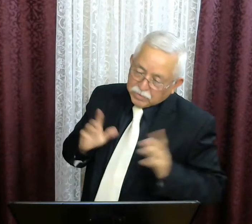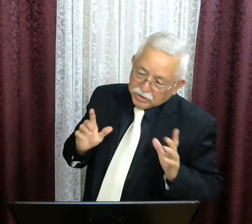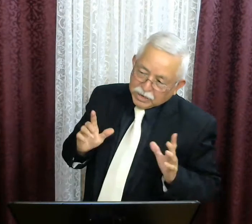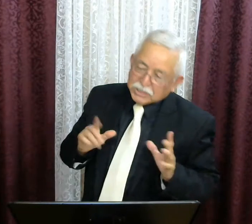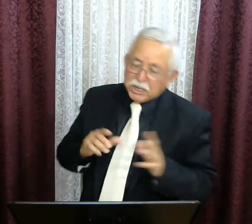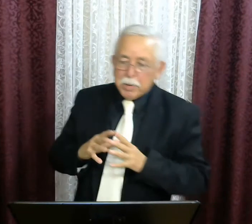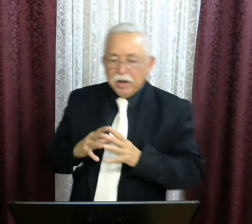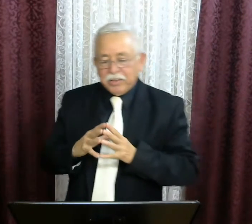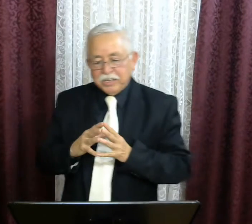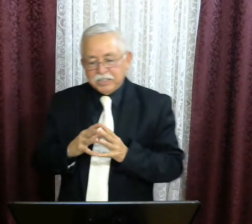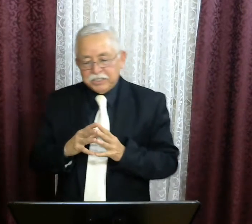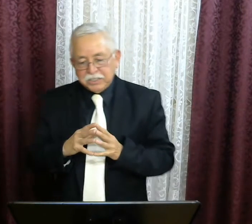let's think about this.